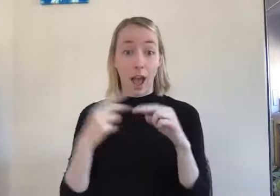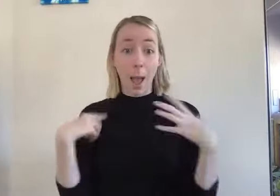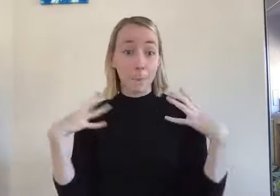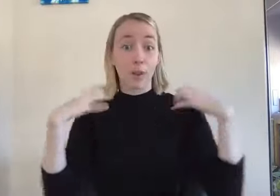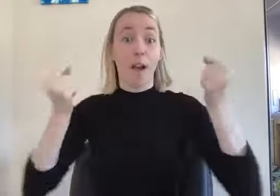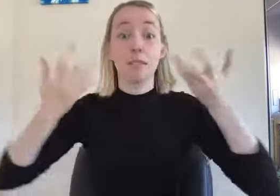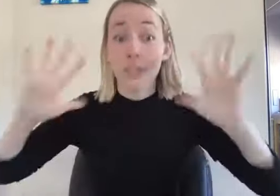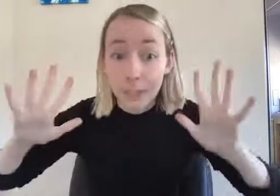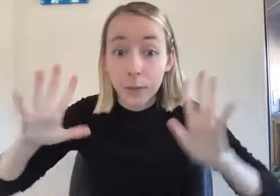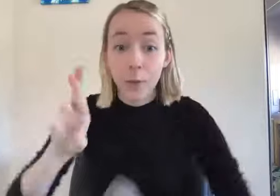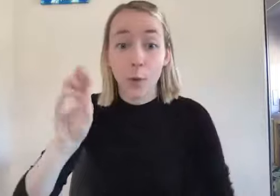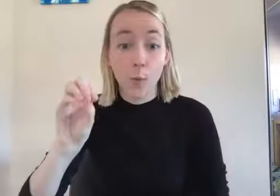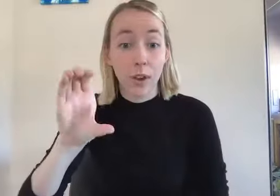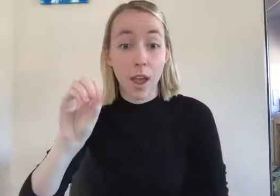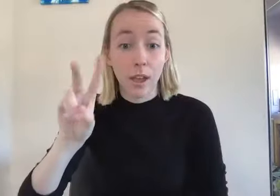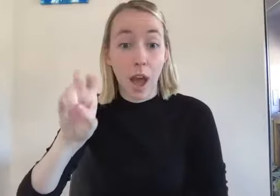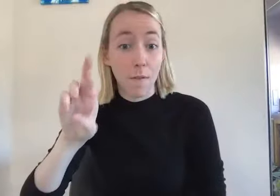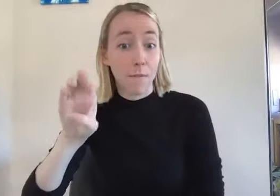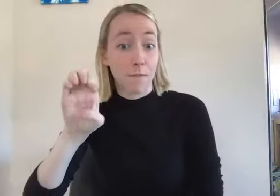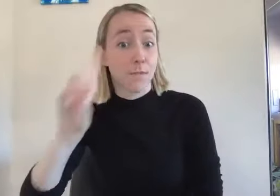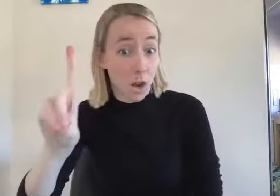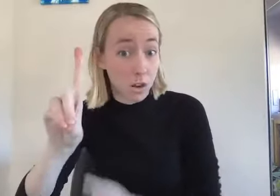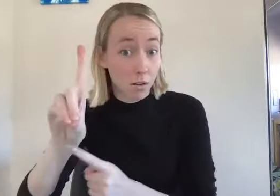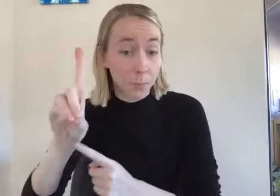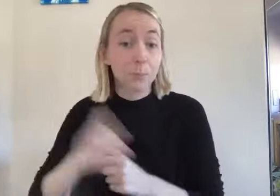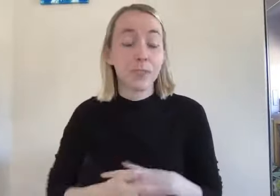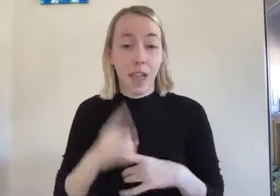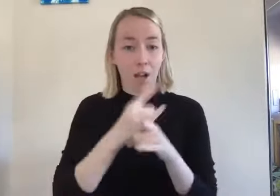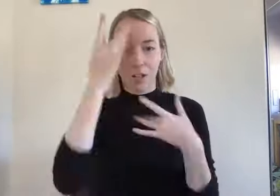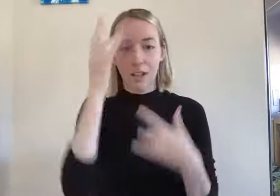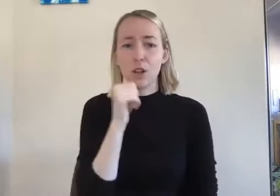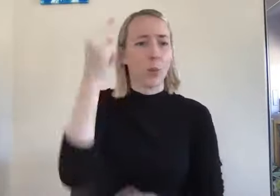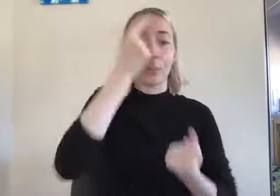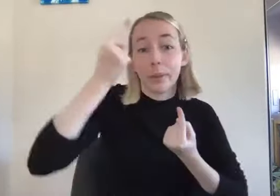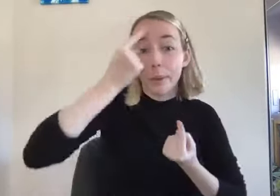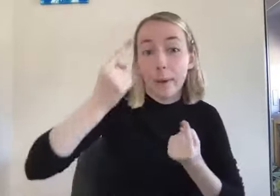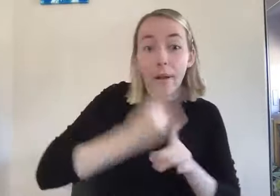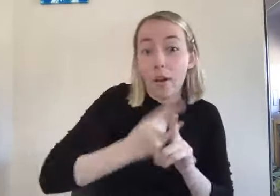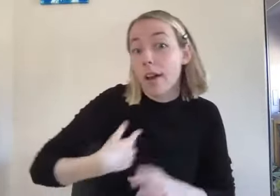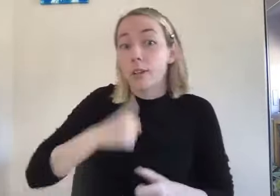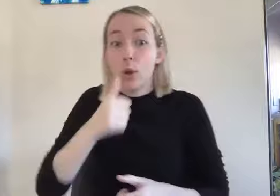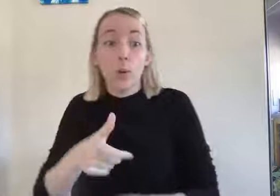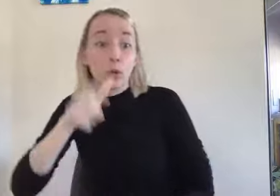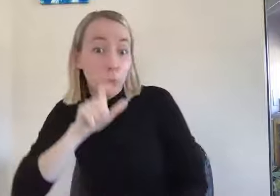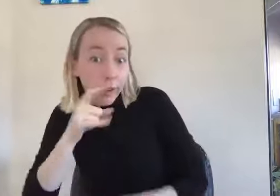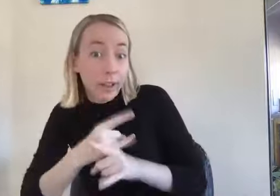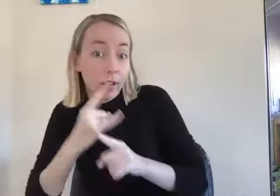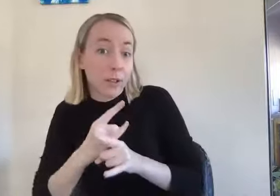sitting here today, a recovered alcoholic. That's what I am. I don't drink alcohol, and I don't think about drinking alcohol. Can I be